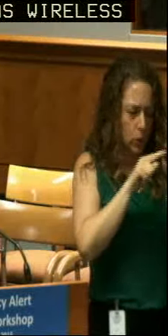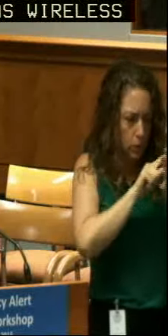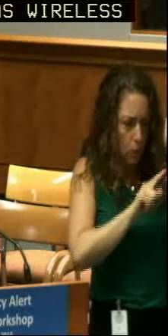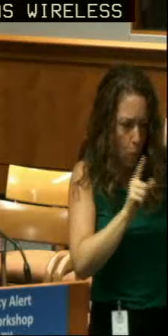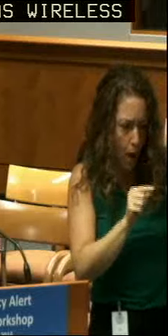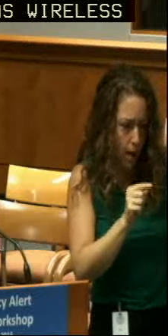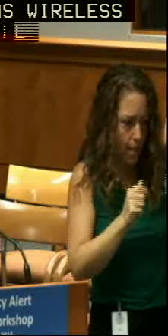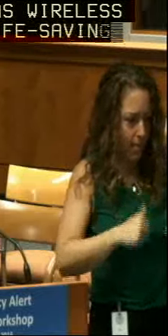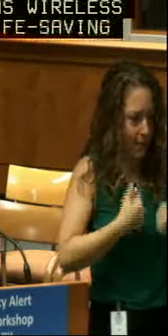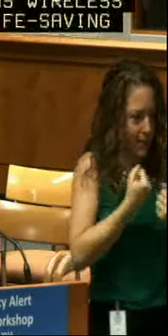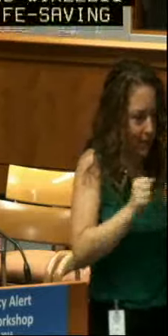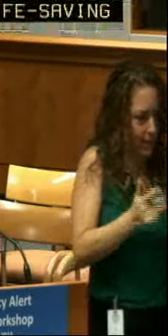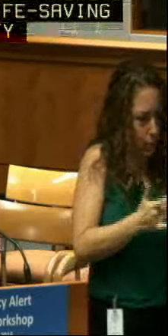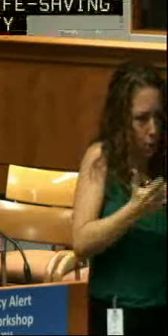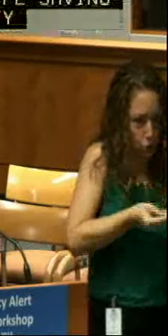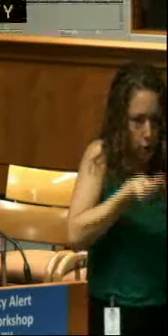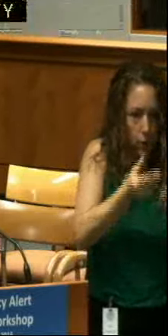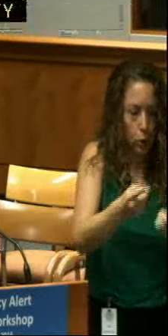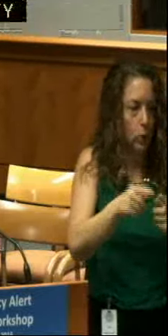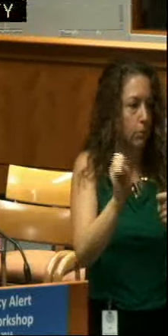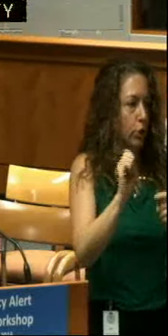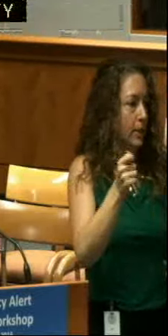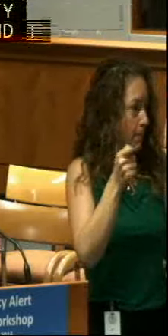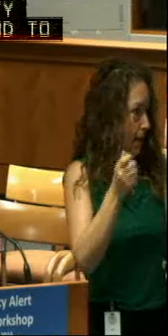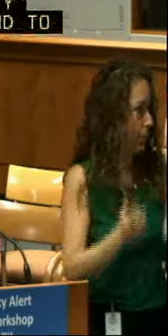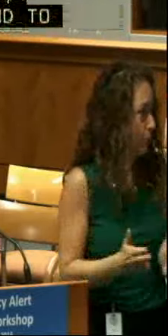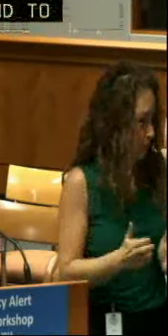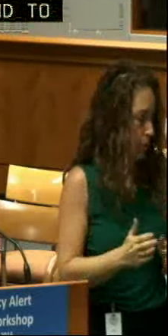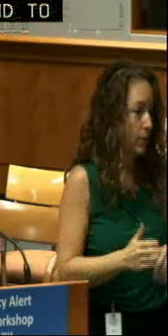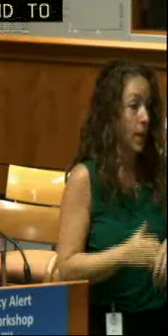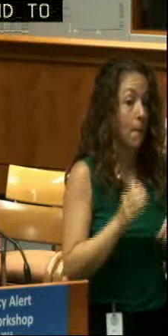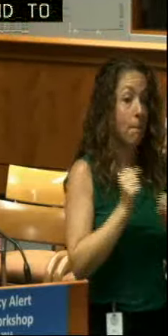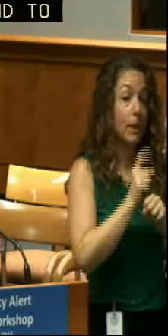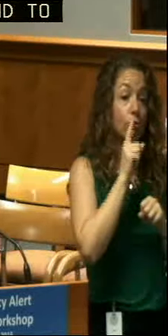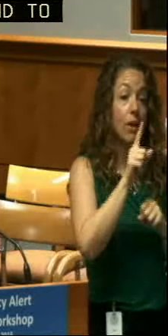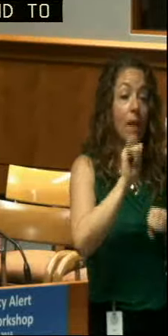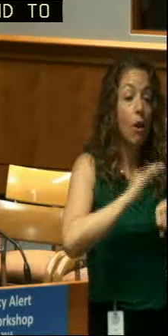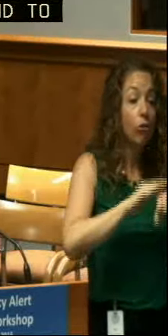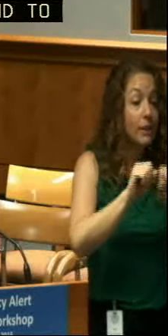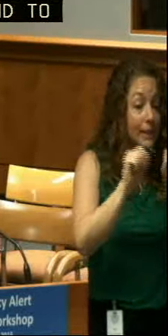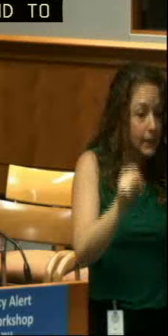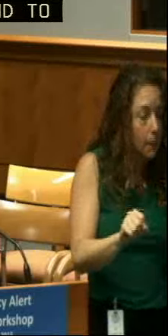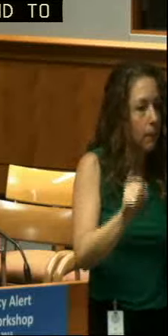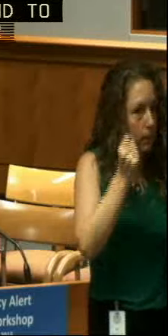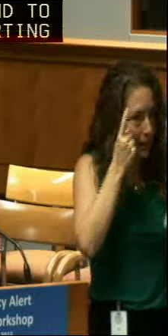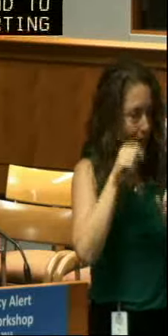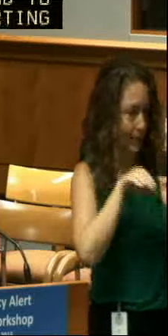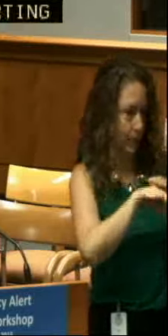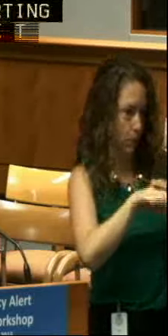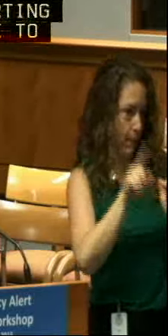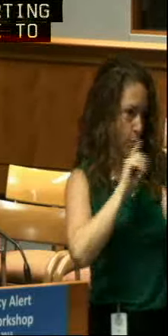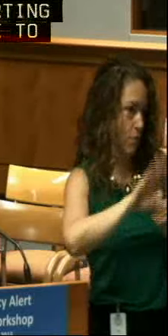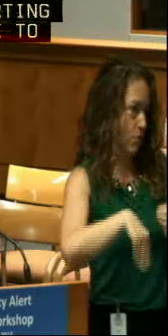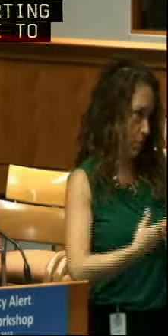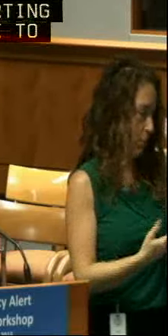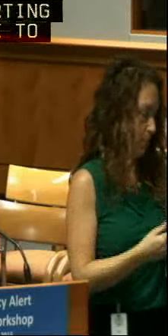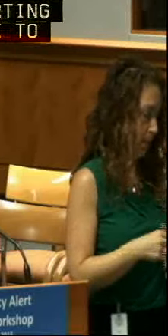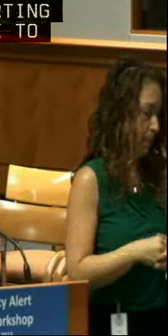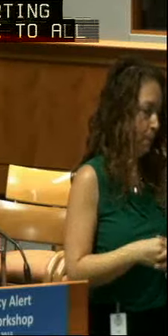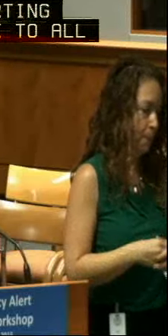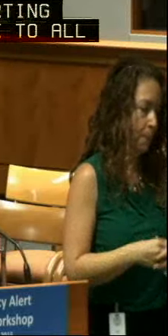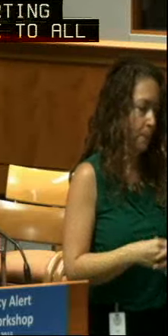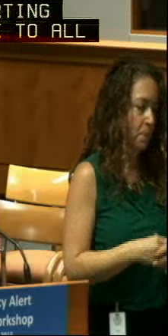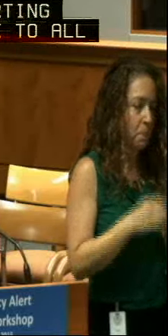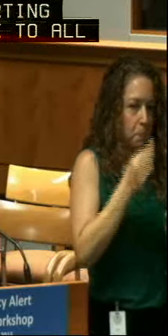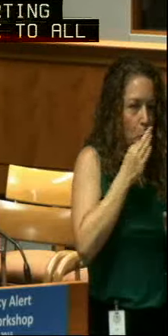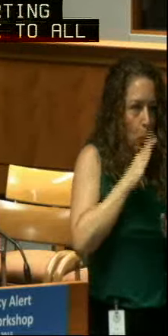to ensure that these alerting systems are accessible to all. As the case studies that we are about to see will